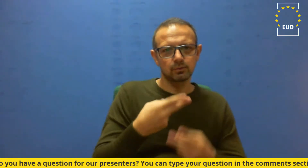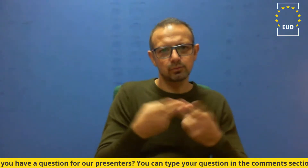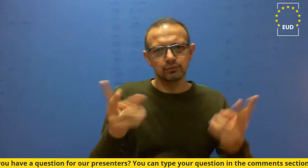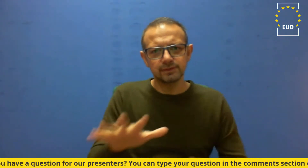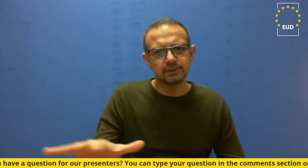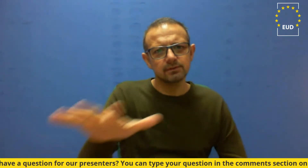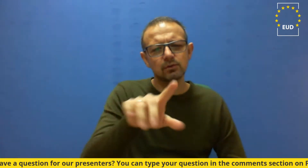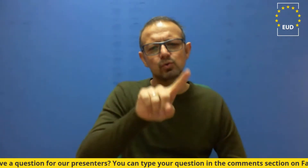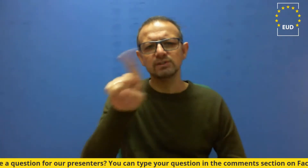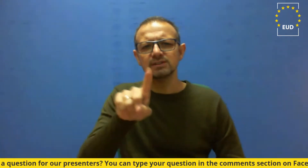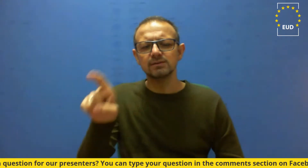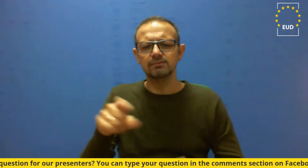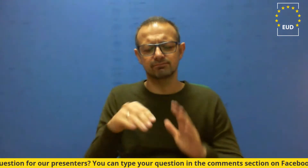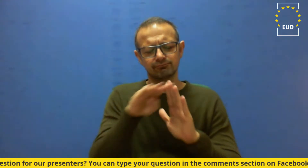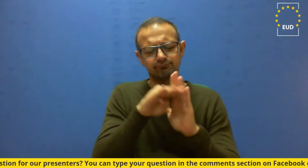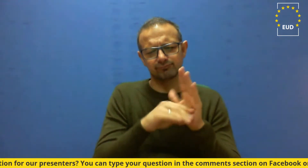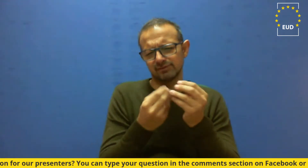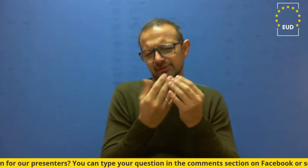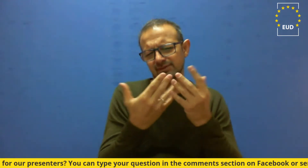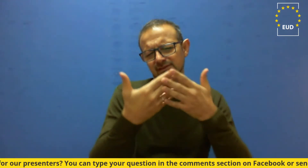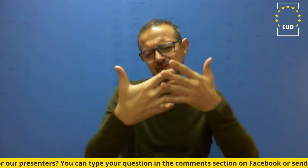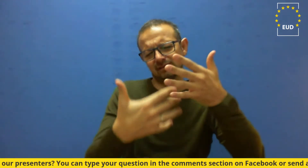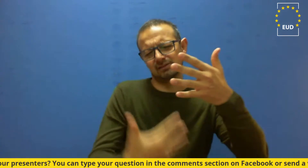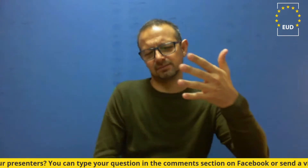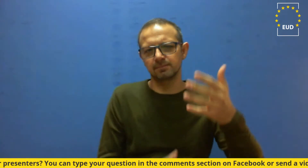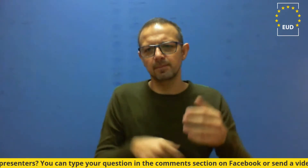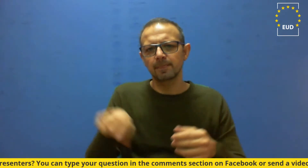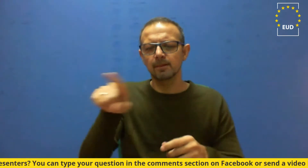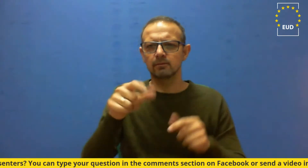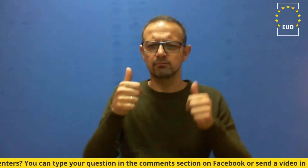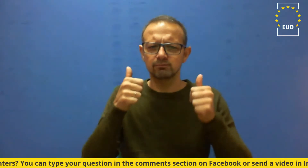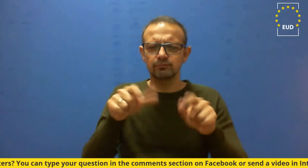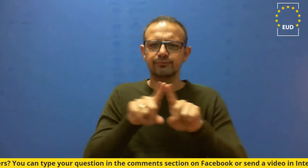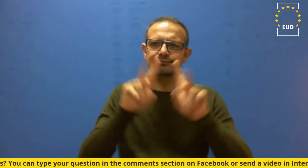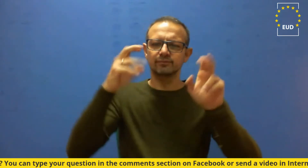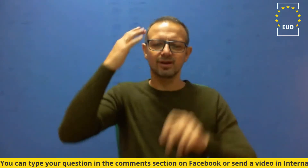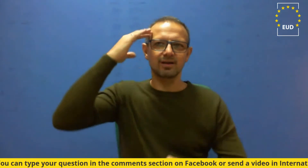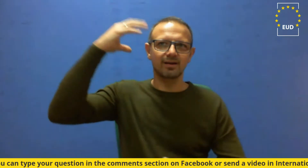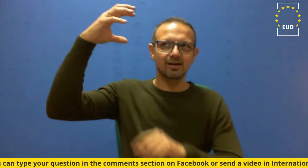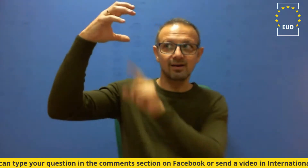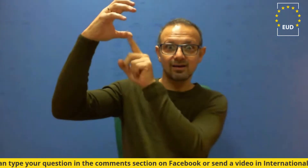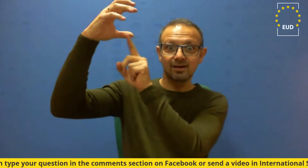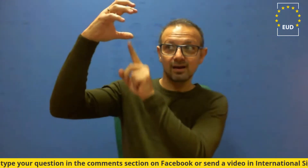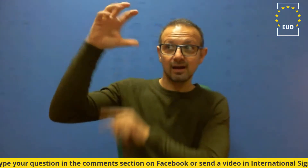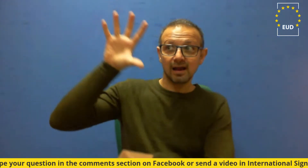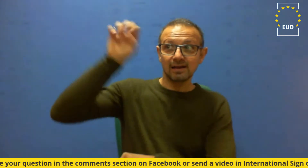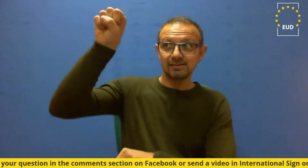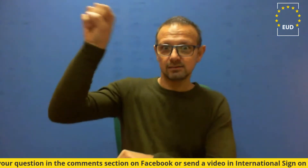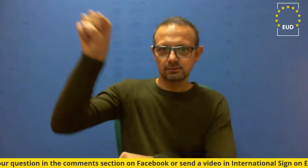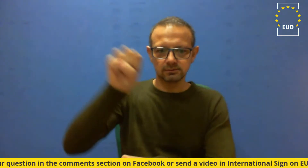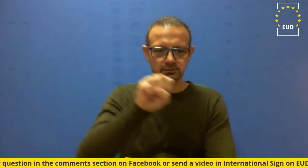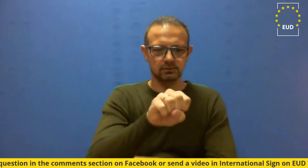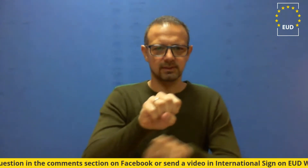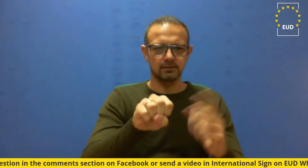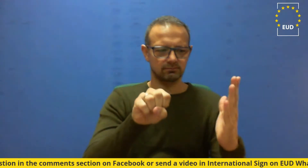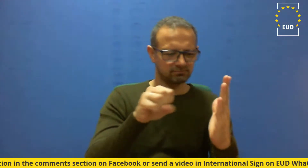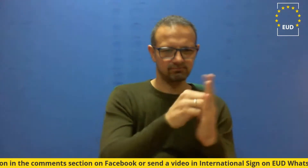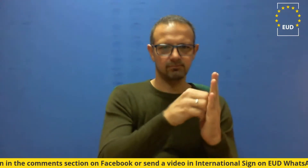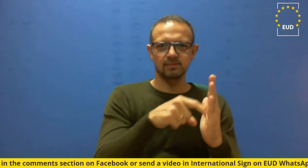screen. So we have come together and created many guidelines on how to make sure we